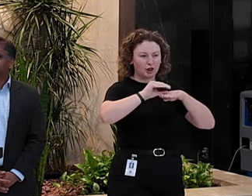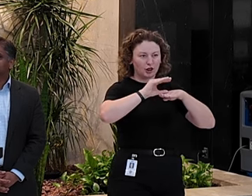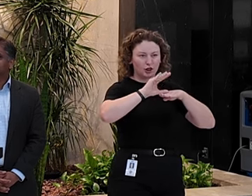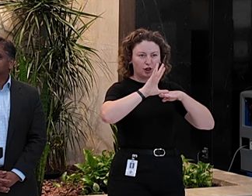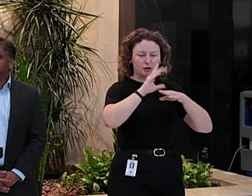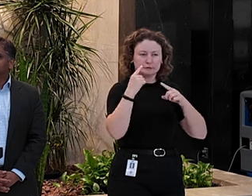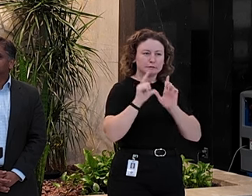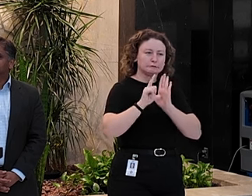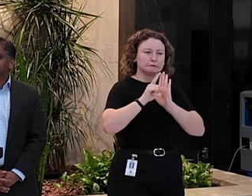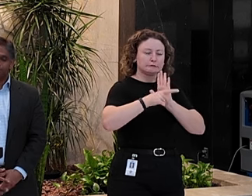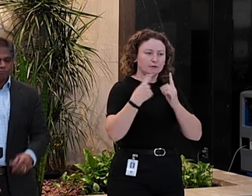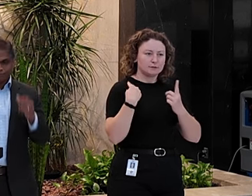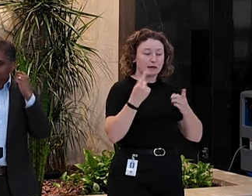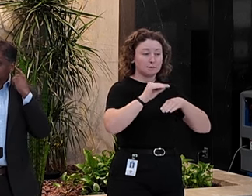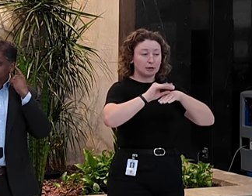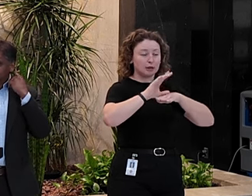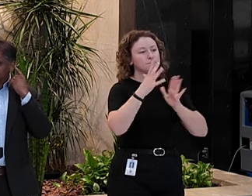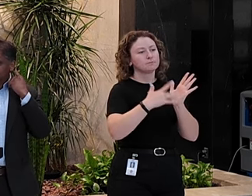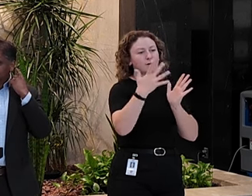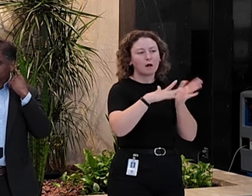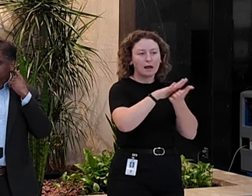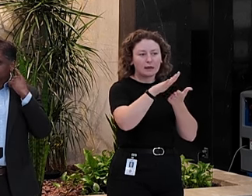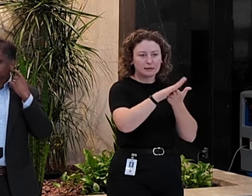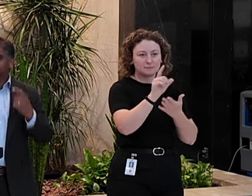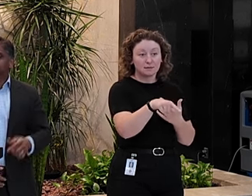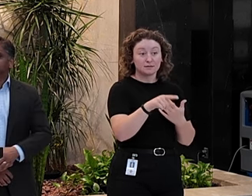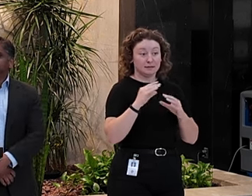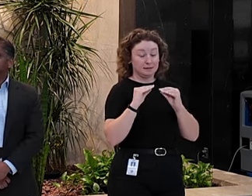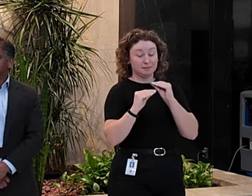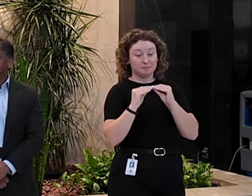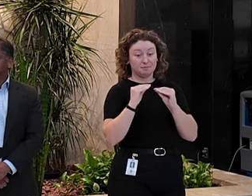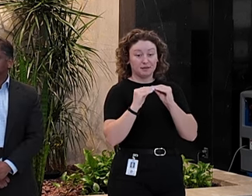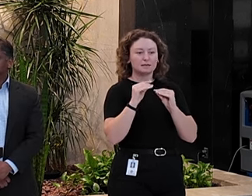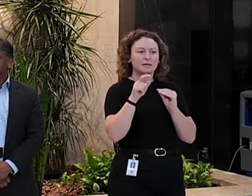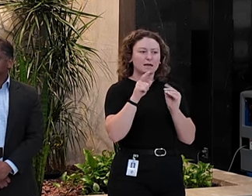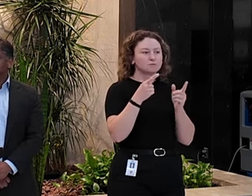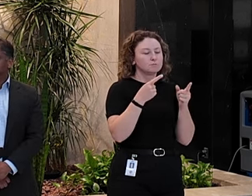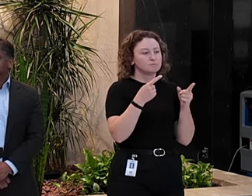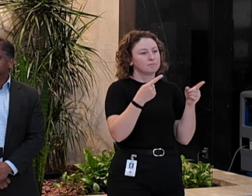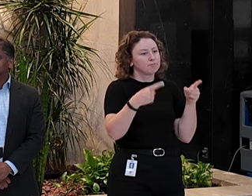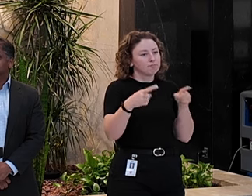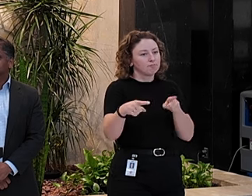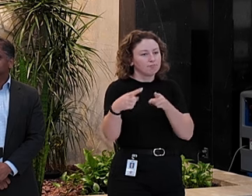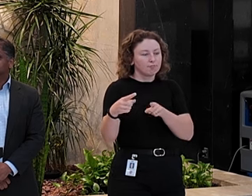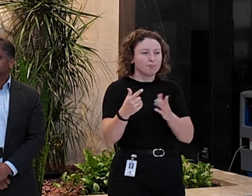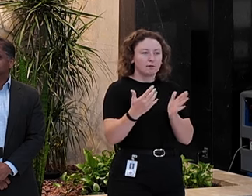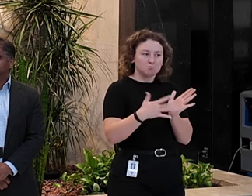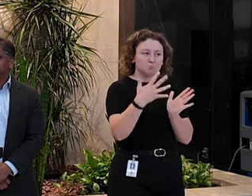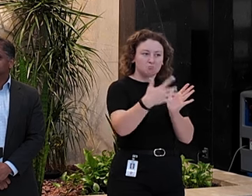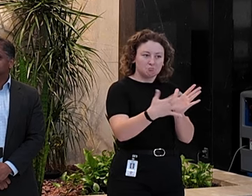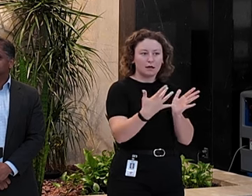on. And then subsequently, they need to be cleaned off. Now, maintenance activities have to occur on a reoccurring basis in a timely